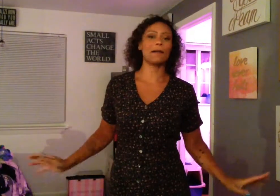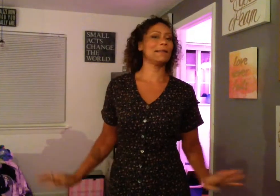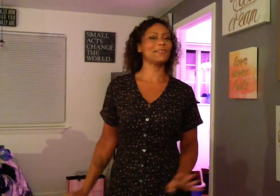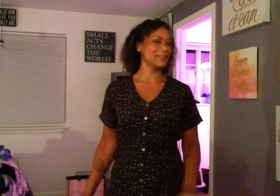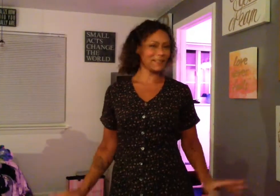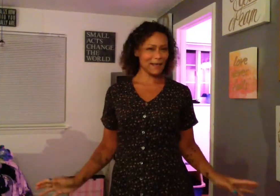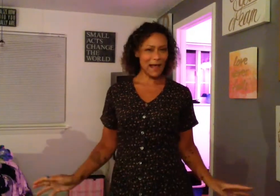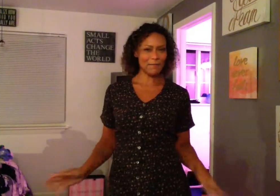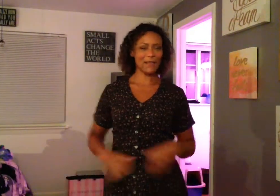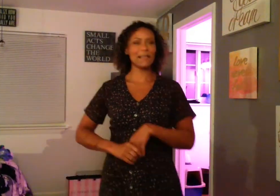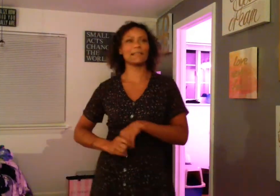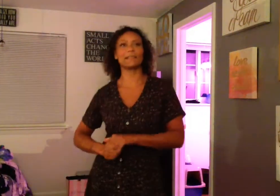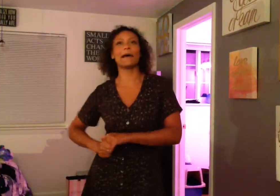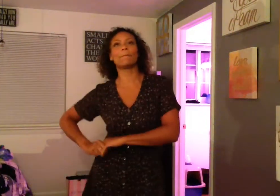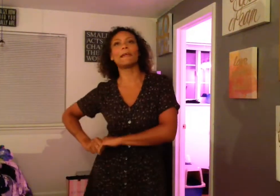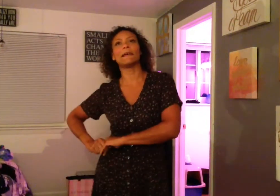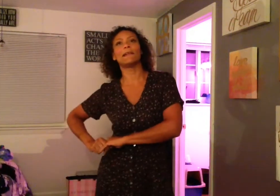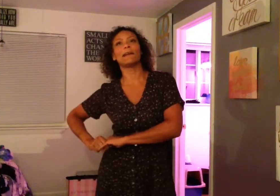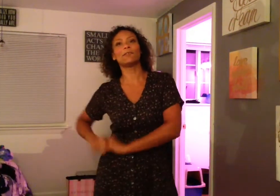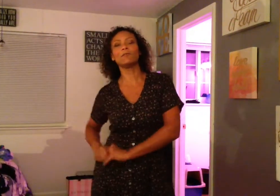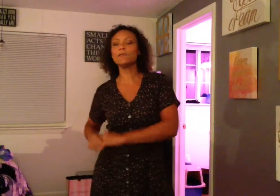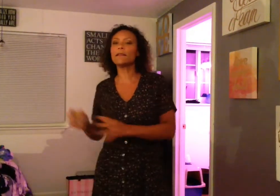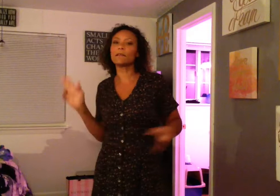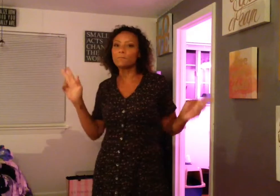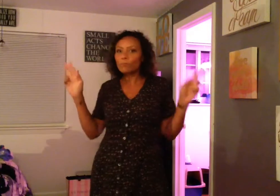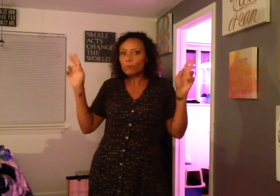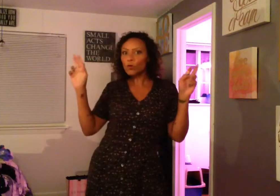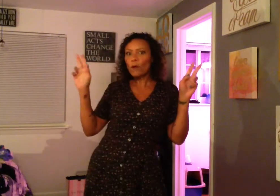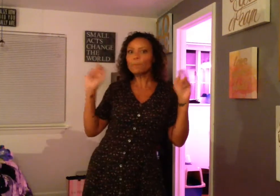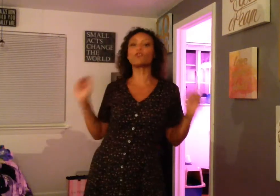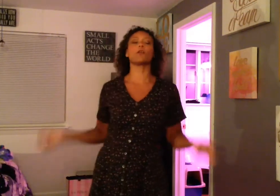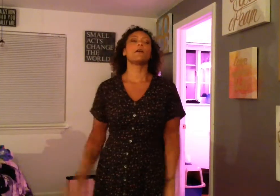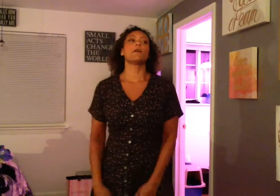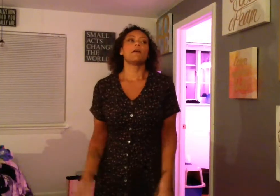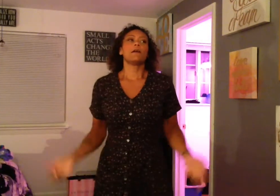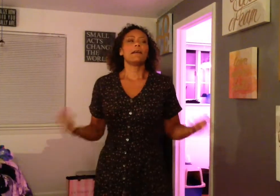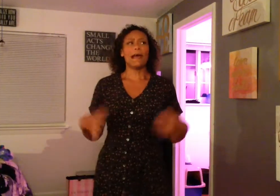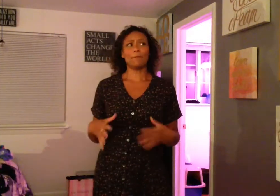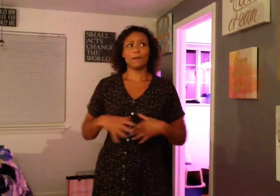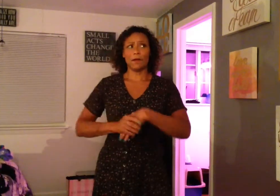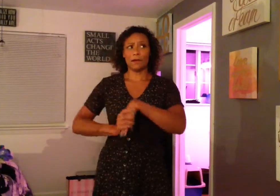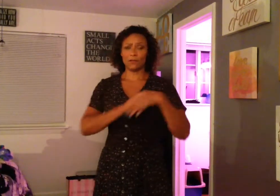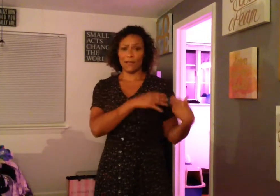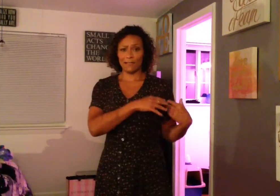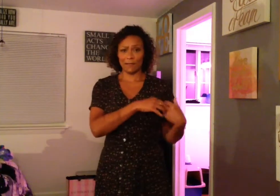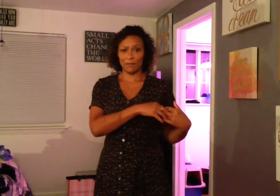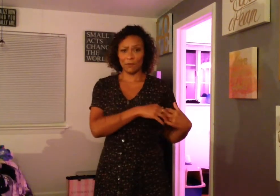it's just, I'm not sensing that. And I told you that the rapture happened on July 18th on my